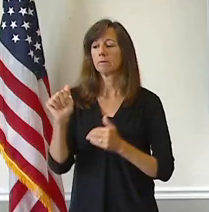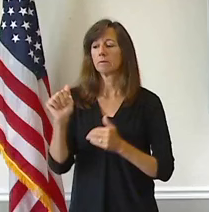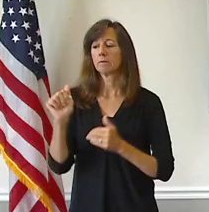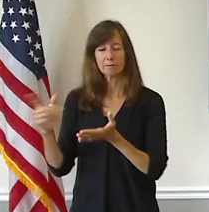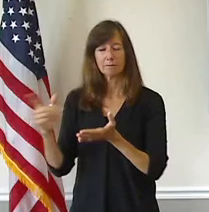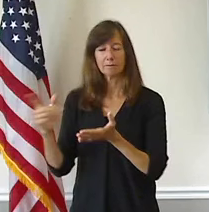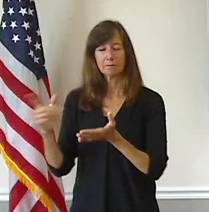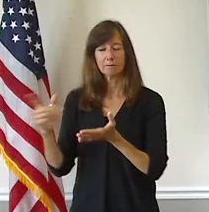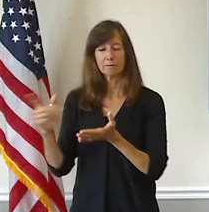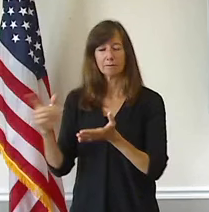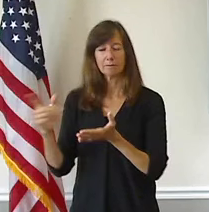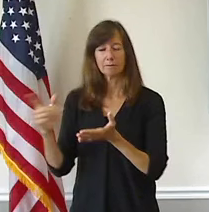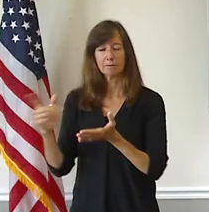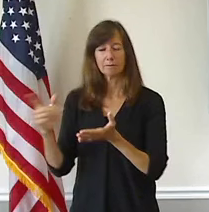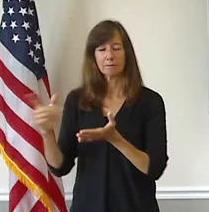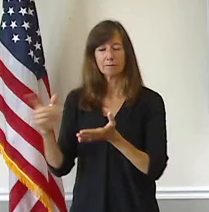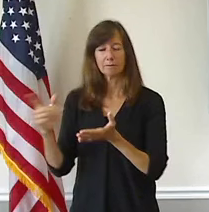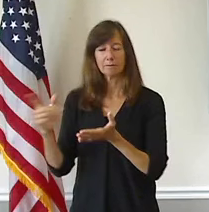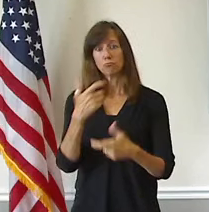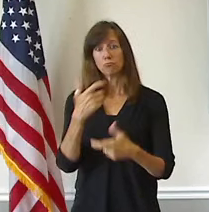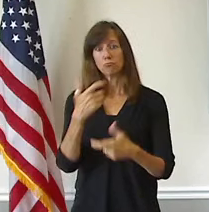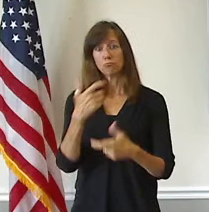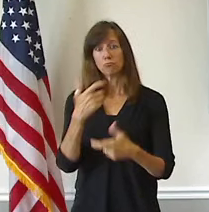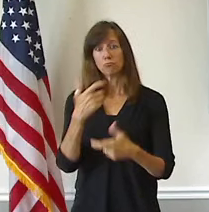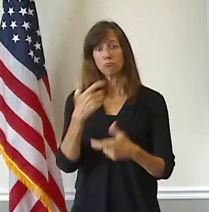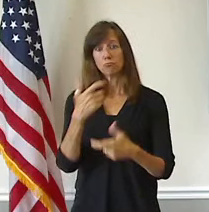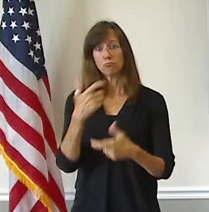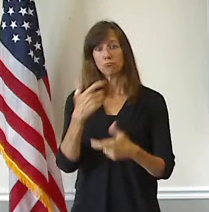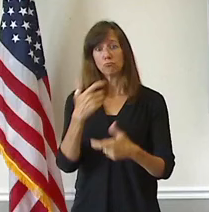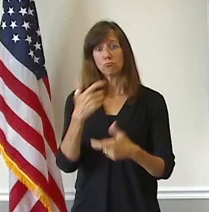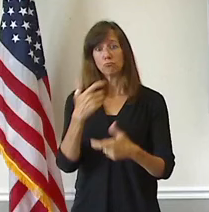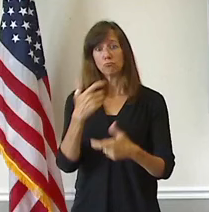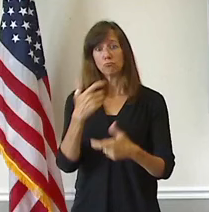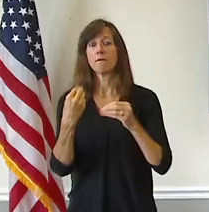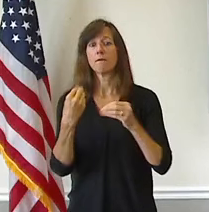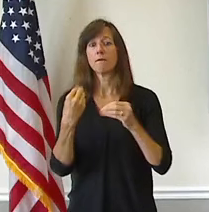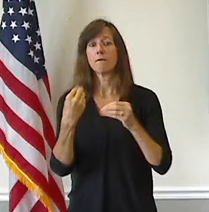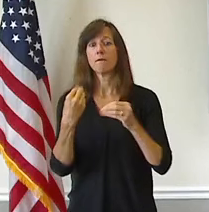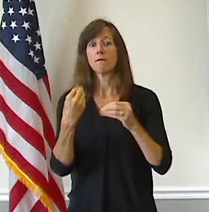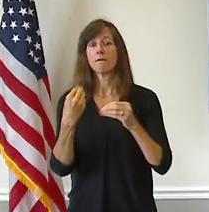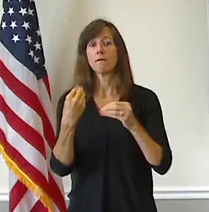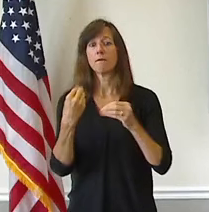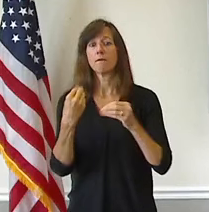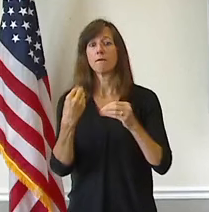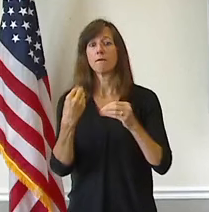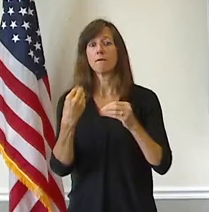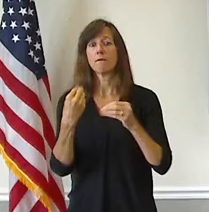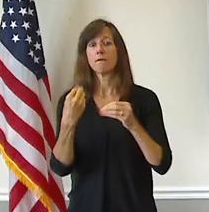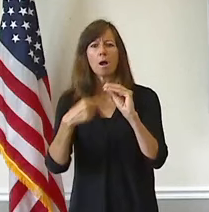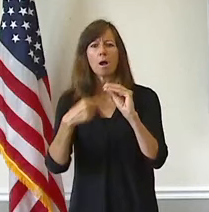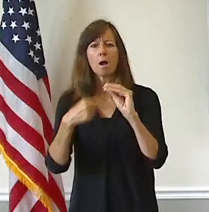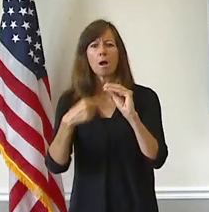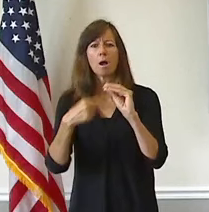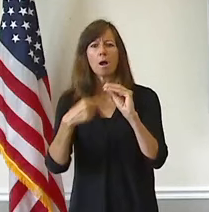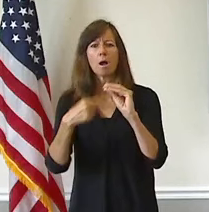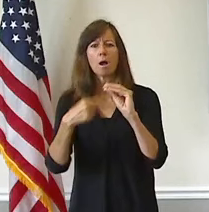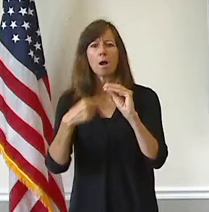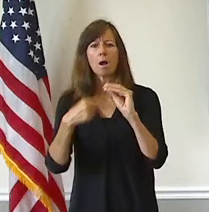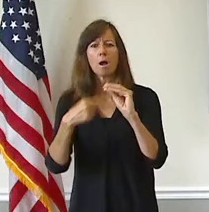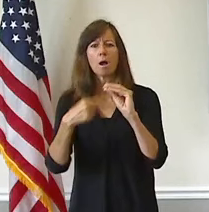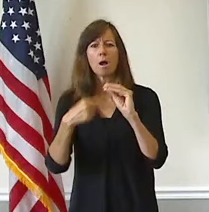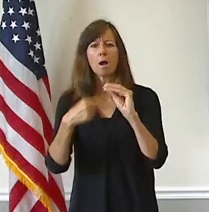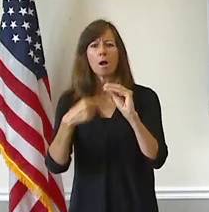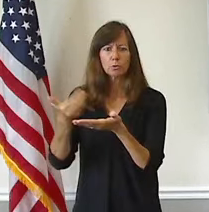guidance on phase four businesses that are still not open, there still is no new guidance. We every day have been having